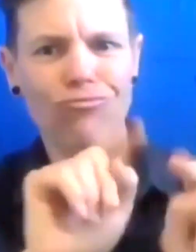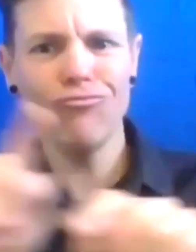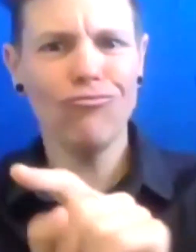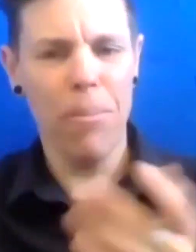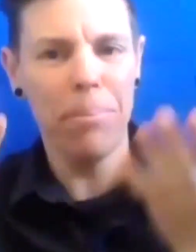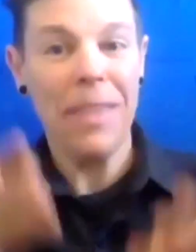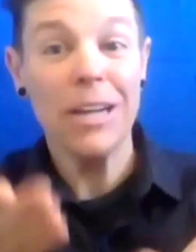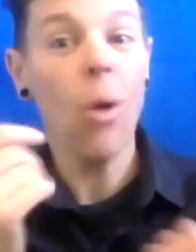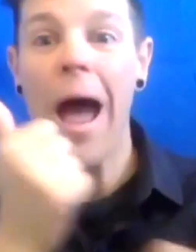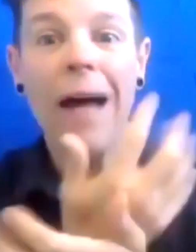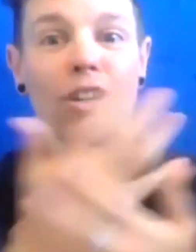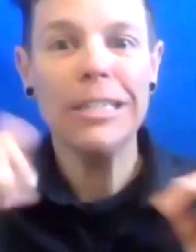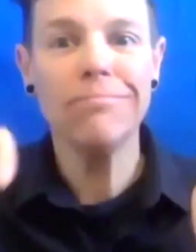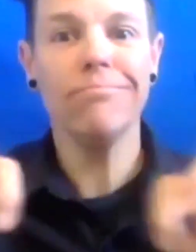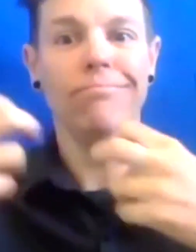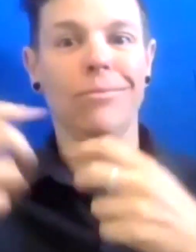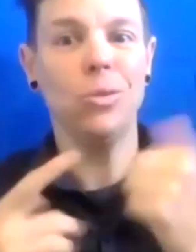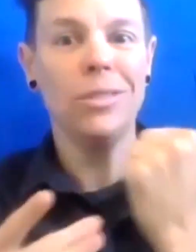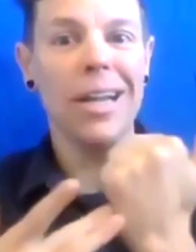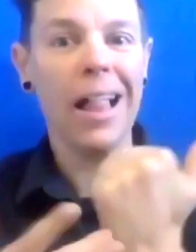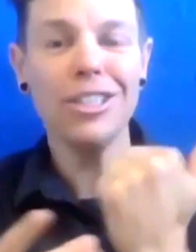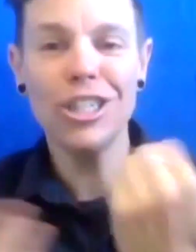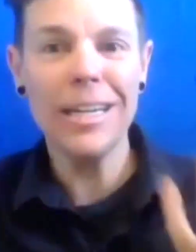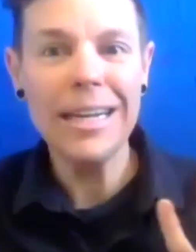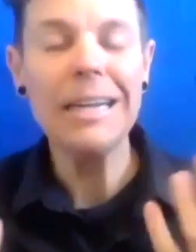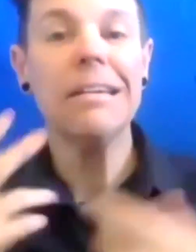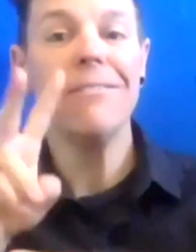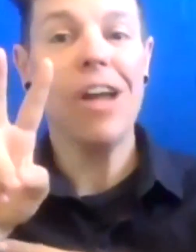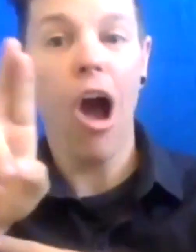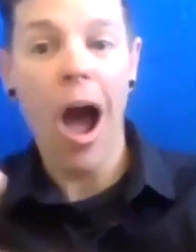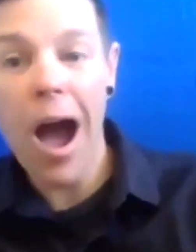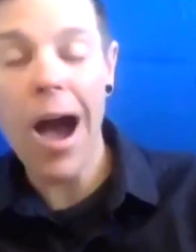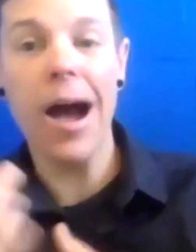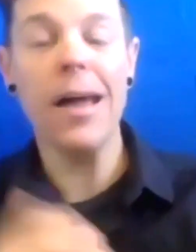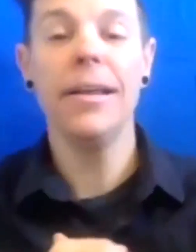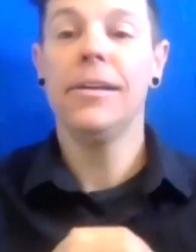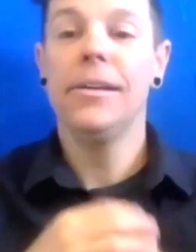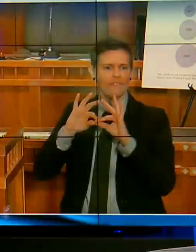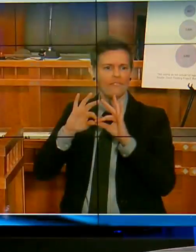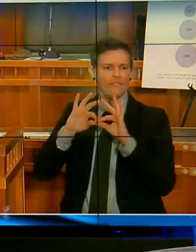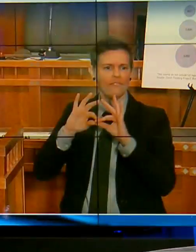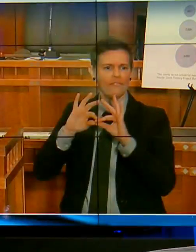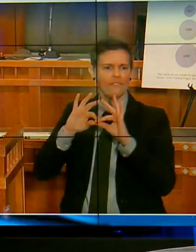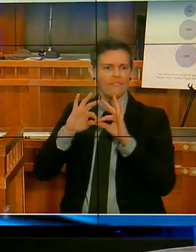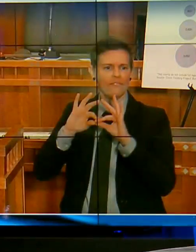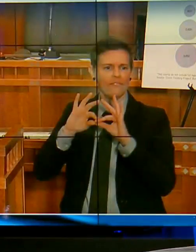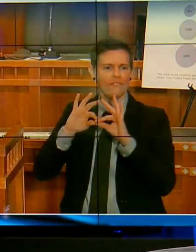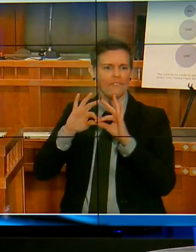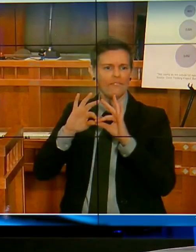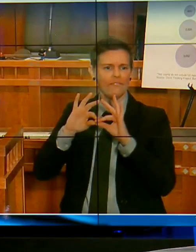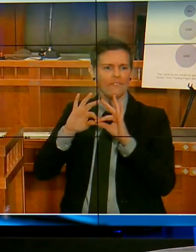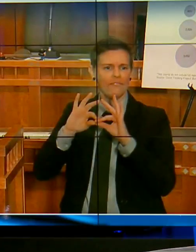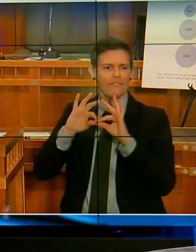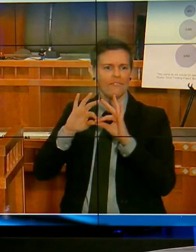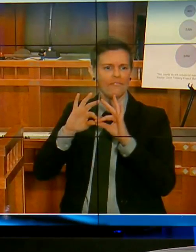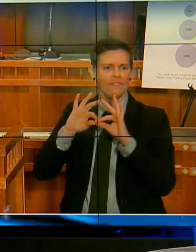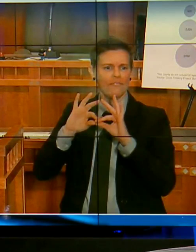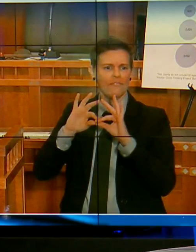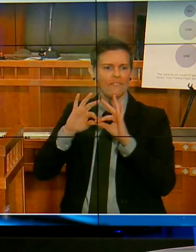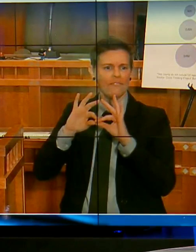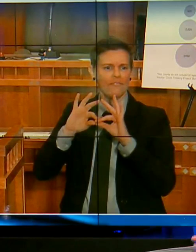policy has applied, and so we can't really be there in person. Everything has changed to remote interpreting. Interpreters are also helping at